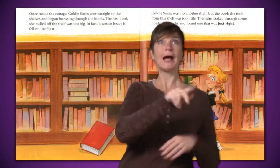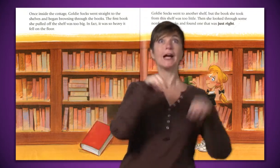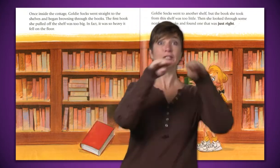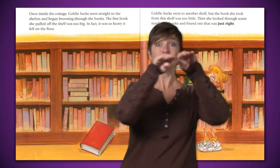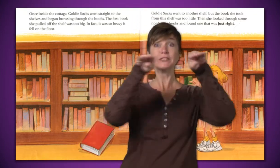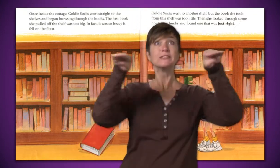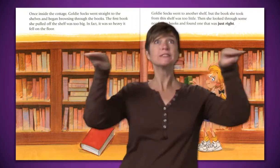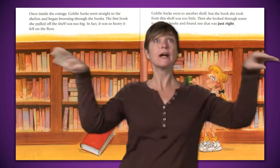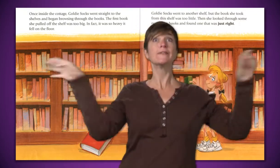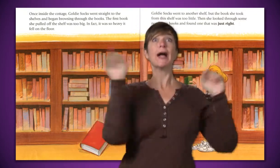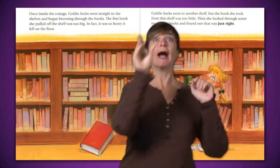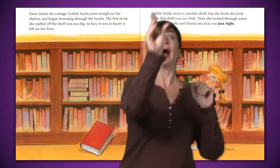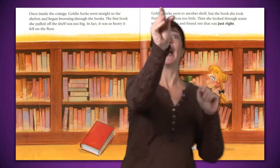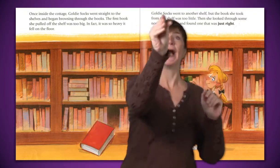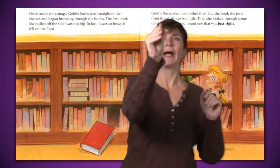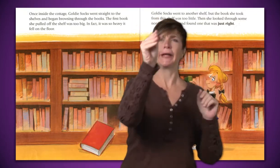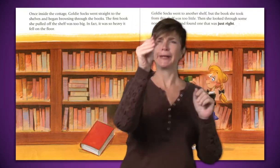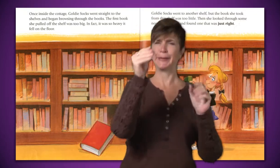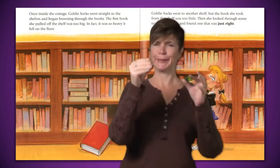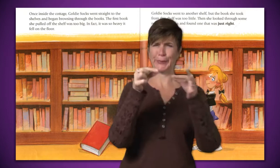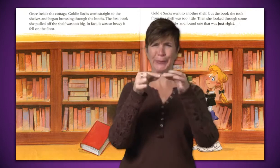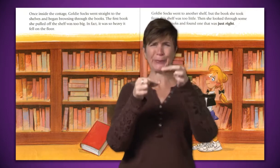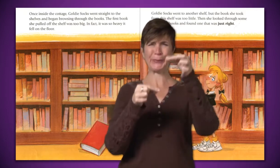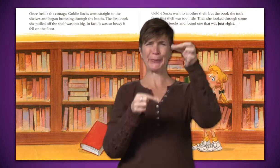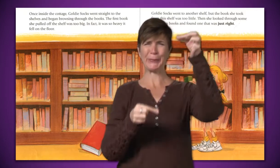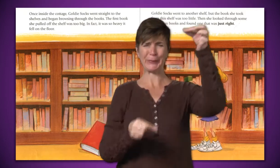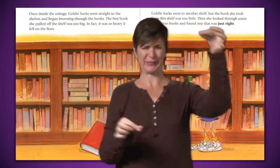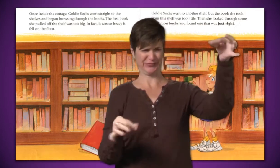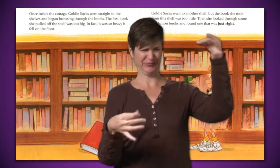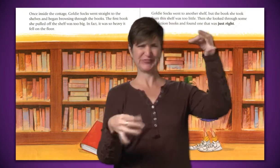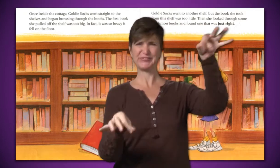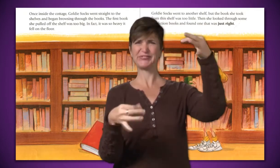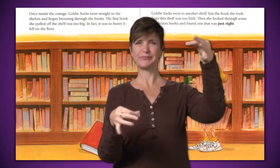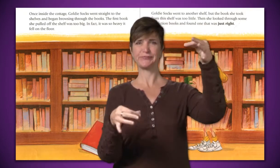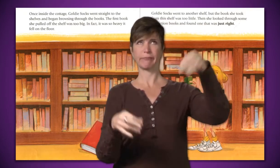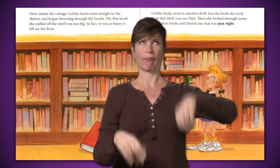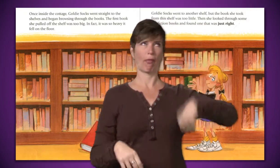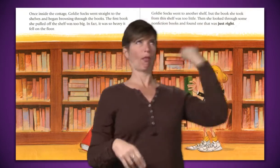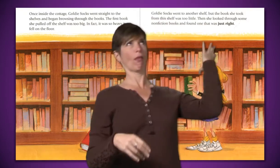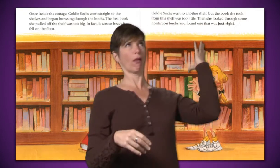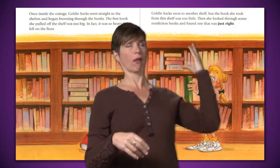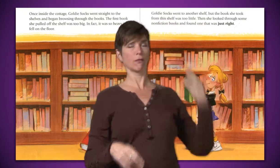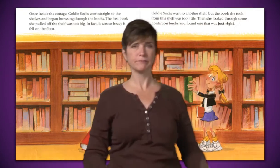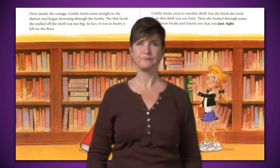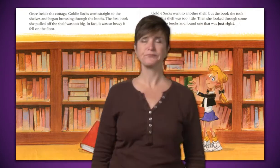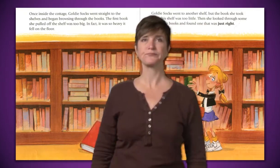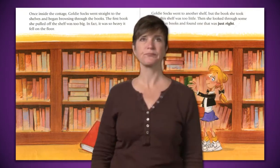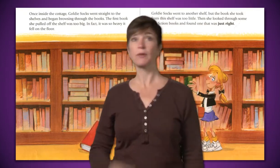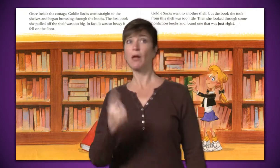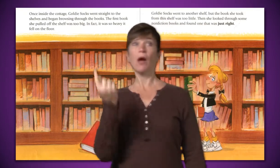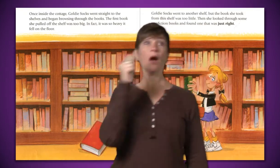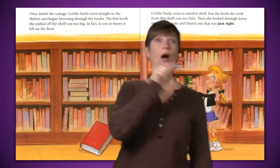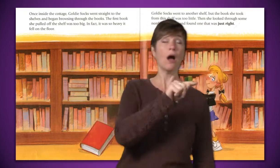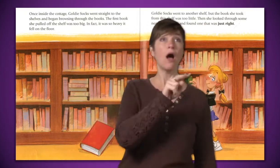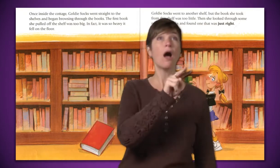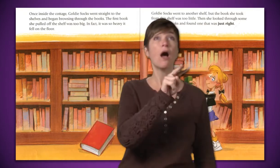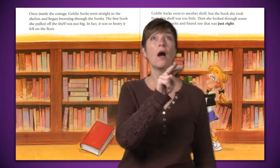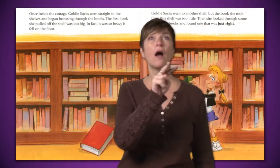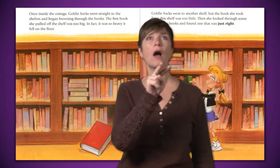fell on the floor. Goldie Socks went to another shelf, but the book she took from this shelf was too